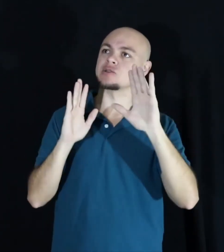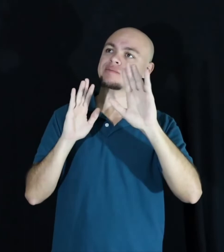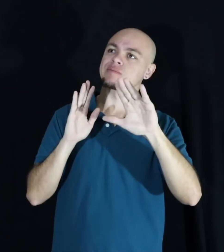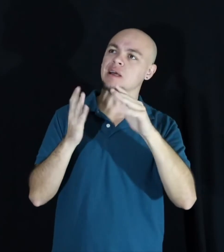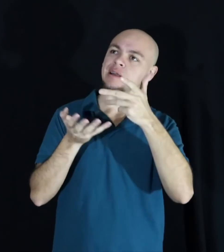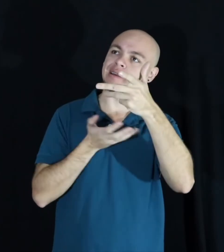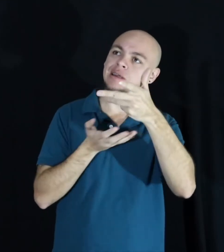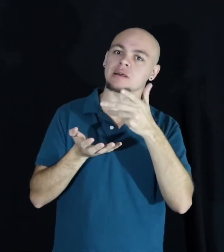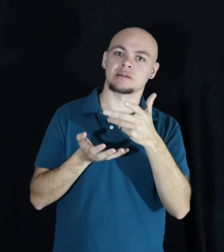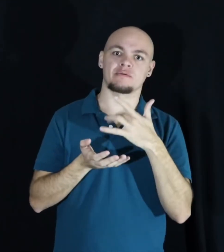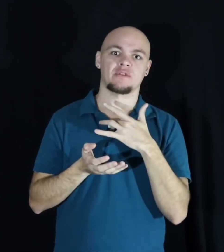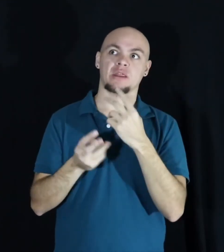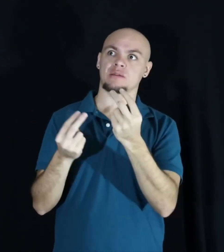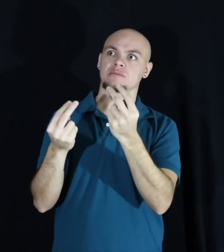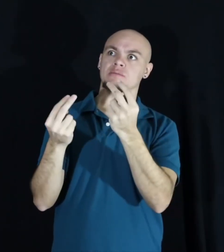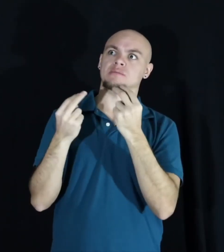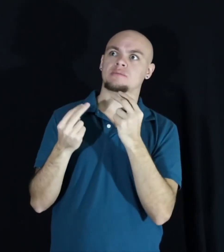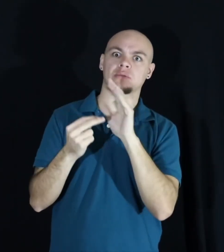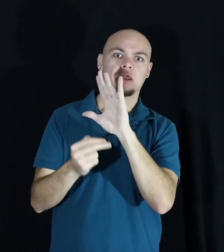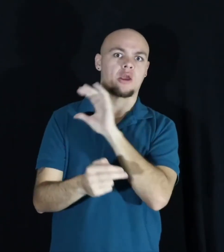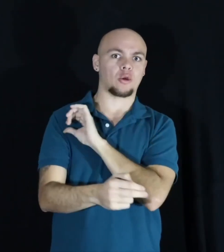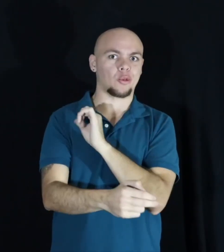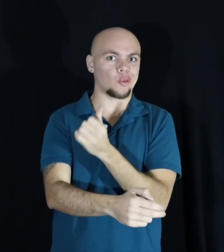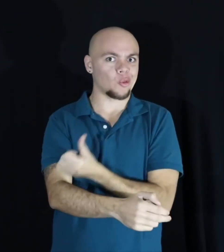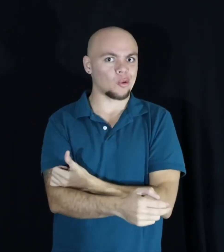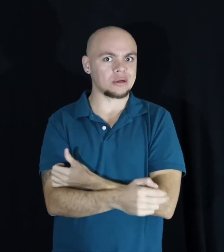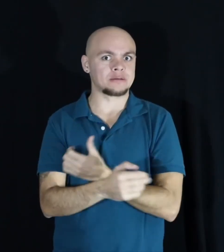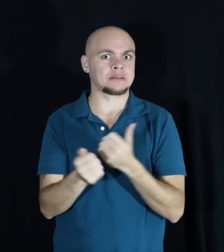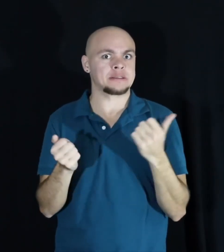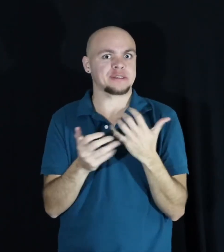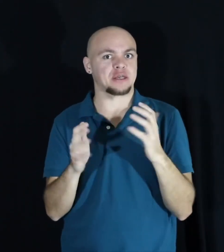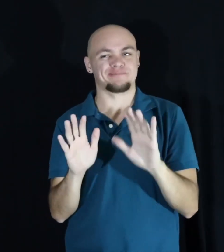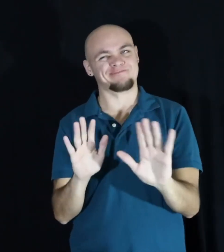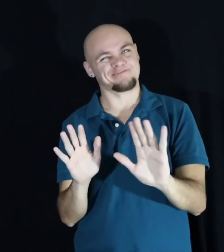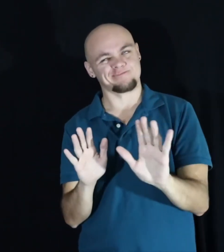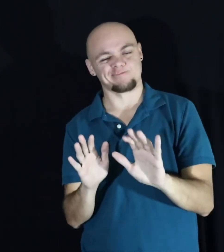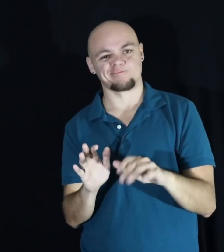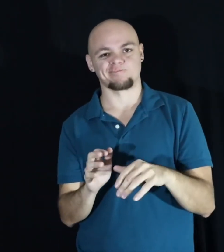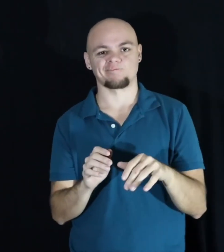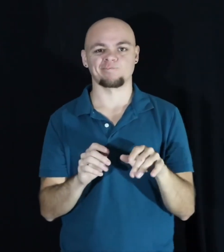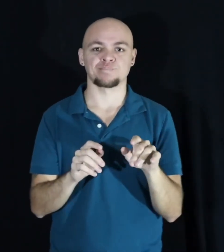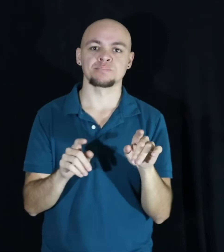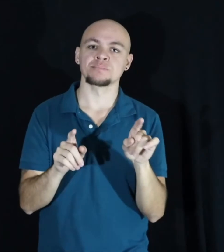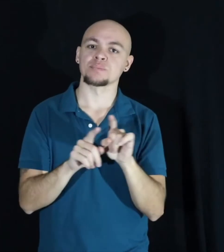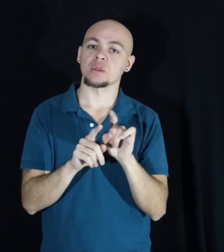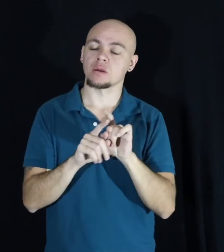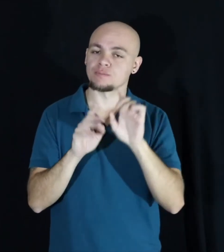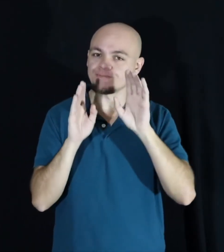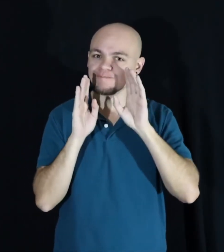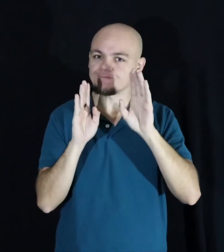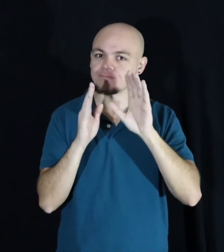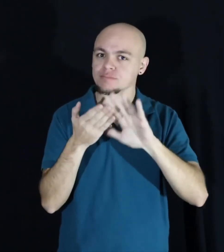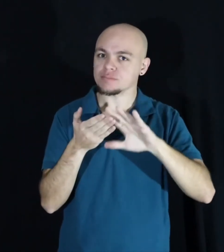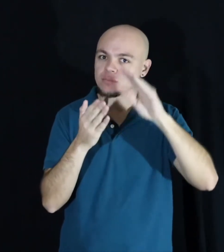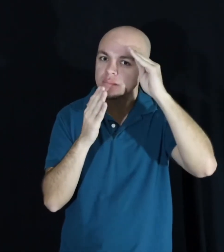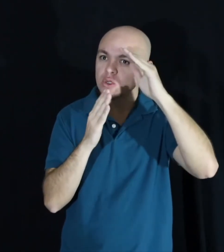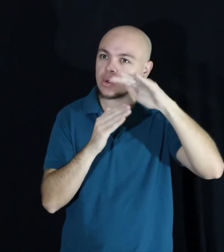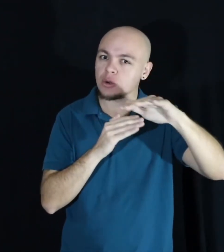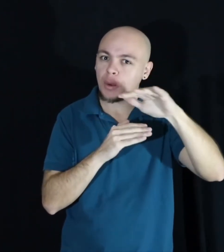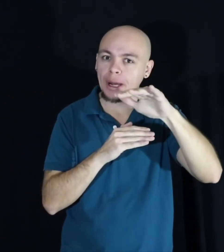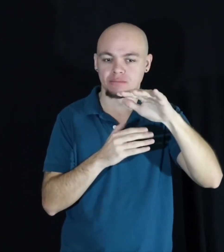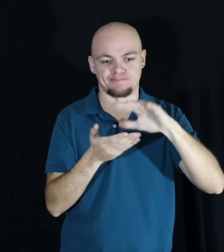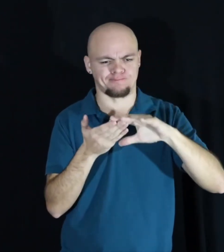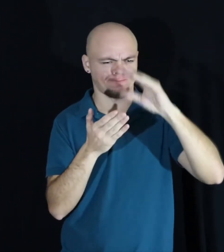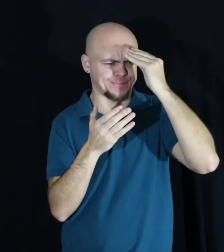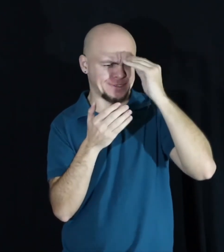feeling intimidated by their authority. I've also started paying more attention to how the students around me learn, and I think